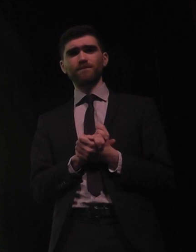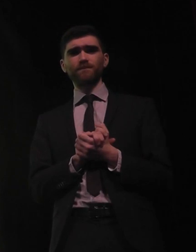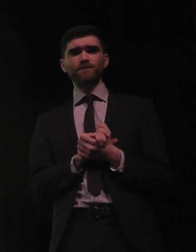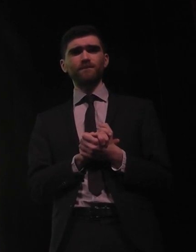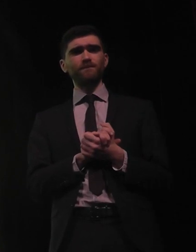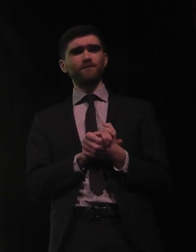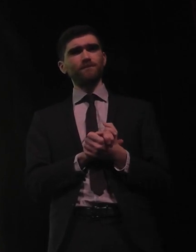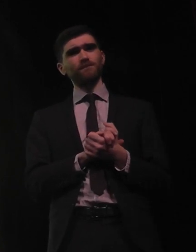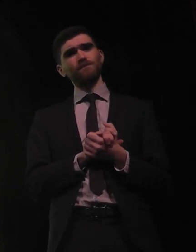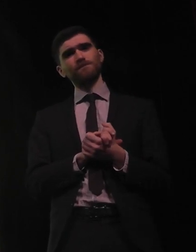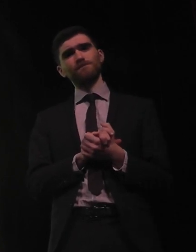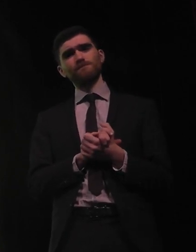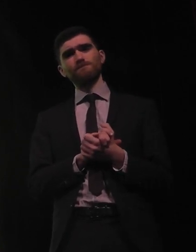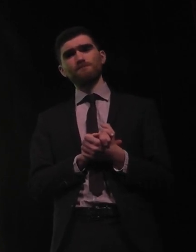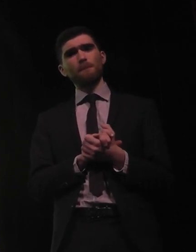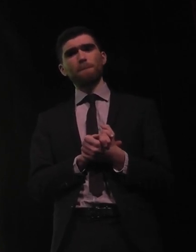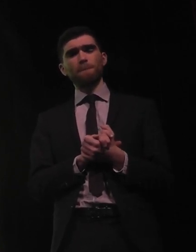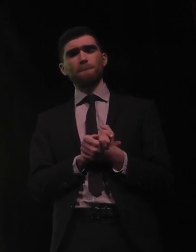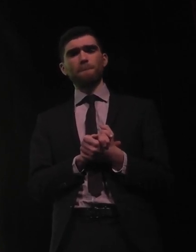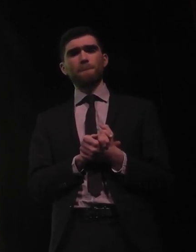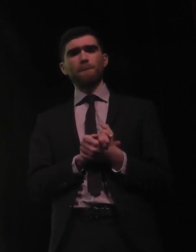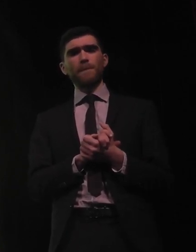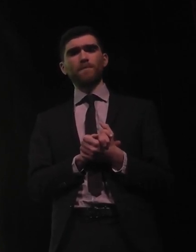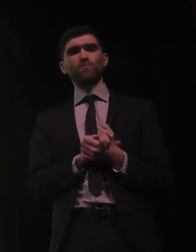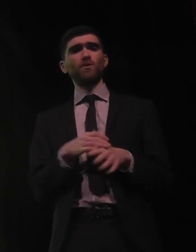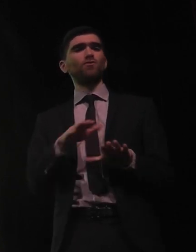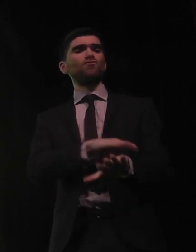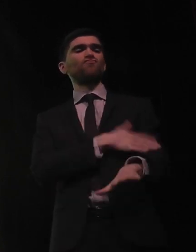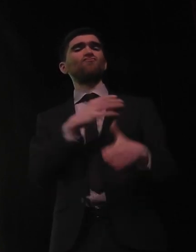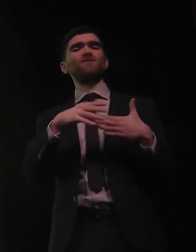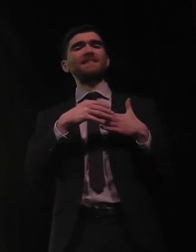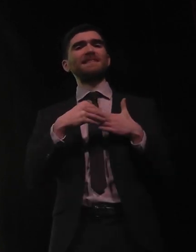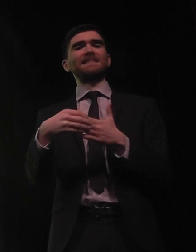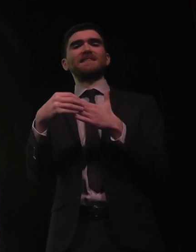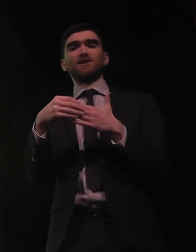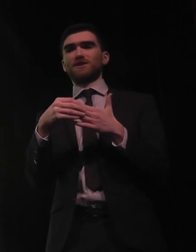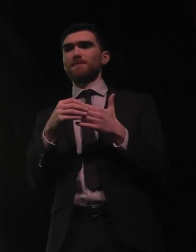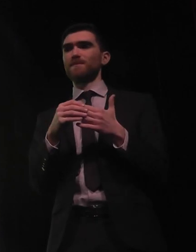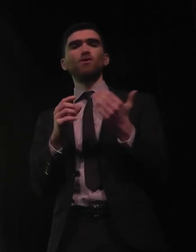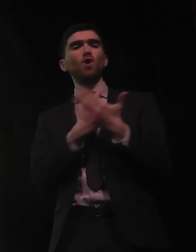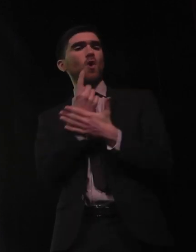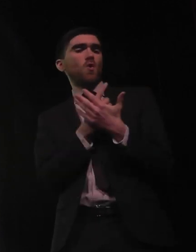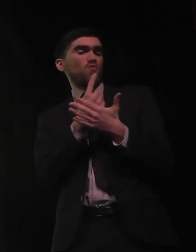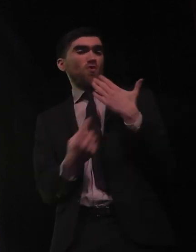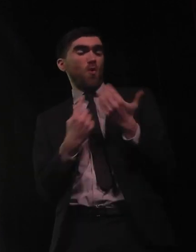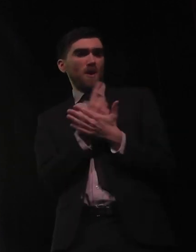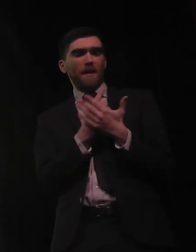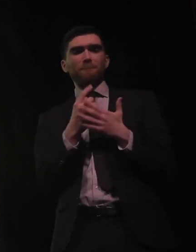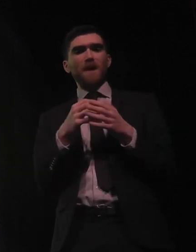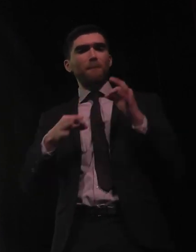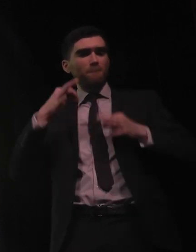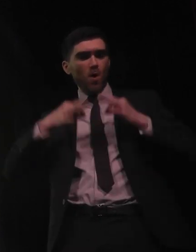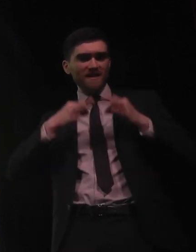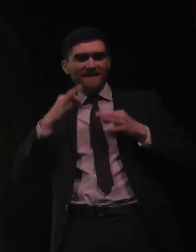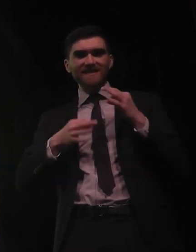Green leadership goes well beyond electoral politics and is required now more than ever. It is not practiced only by